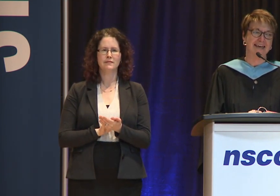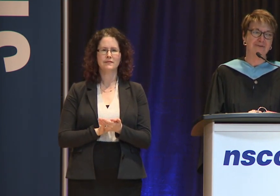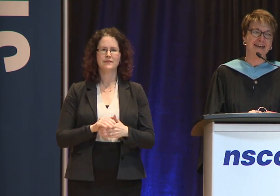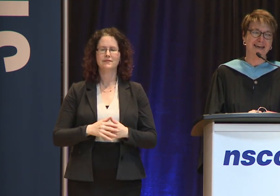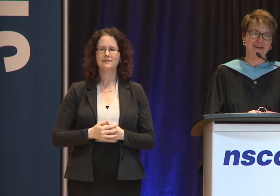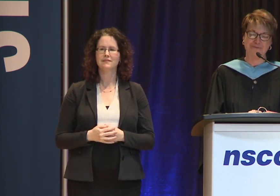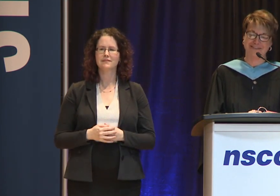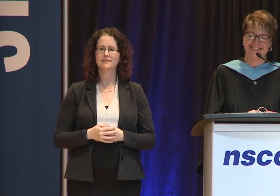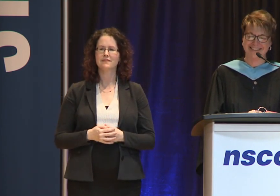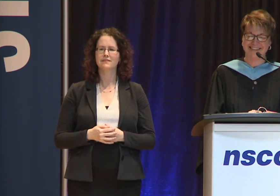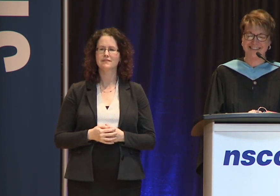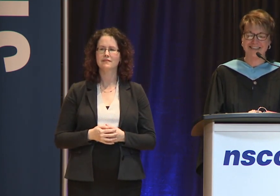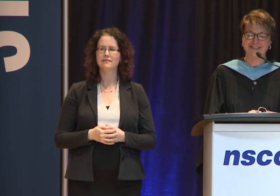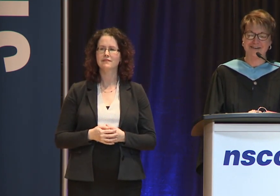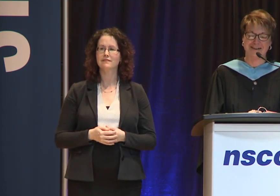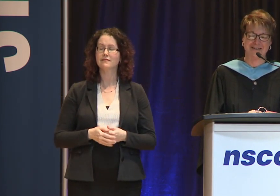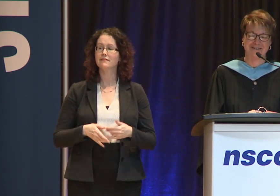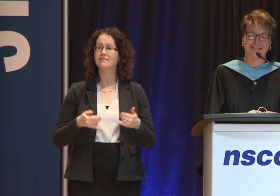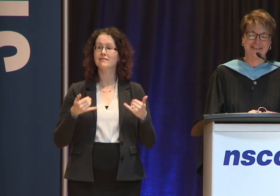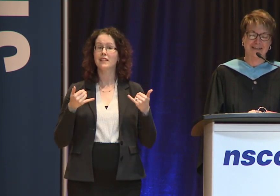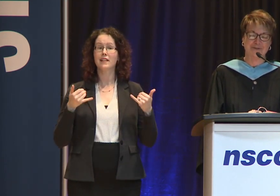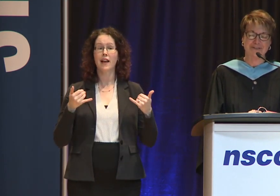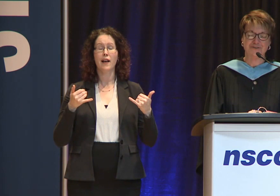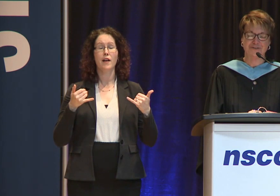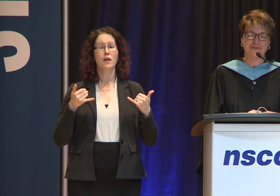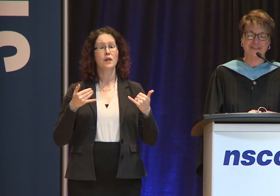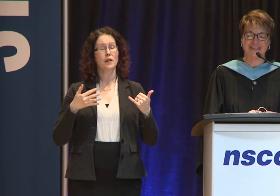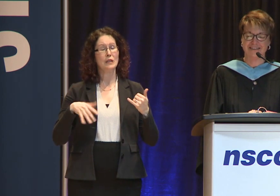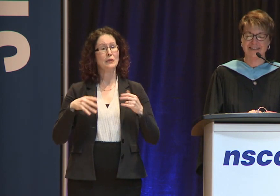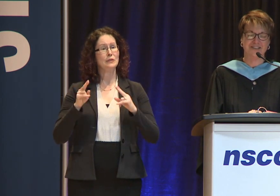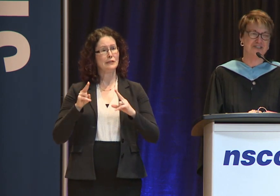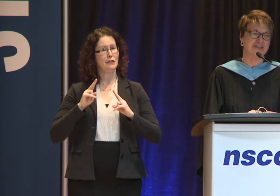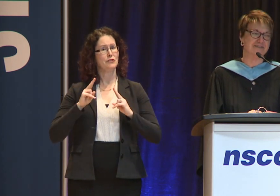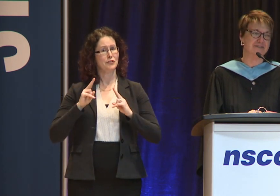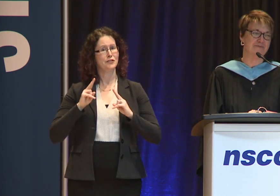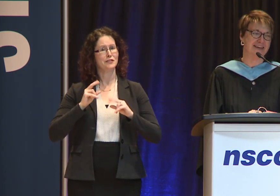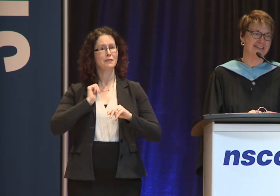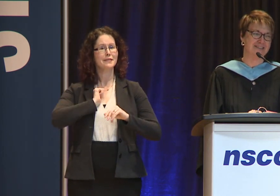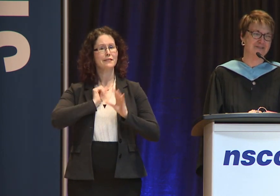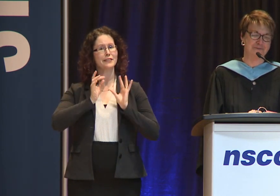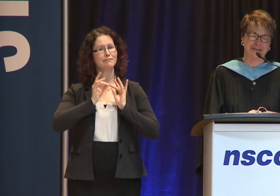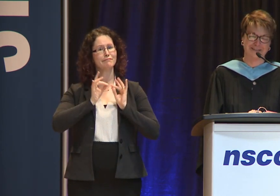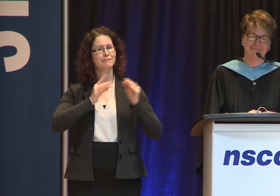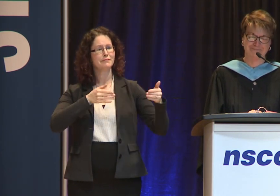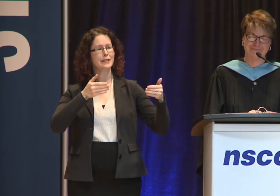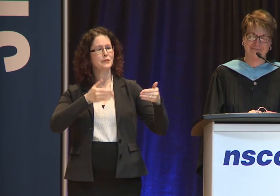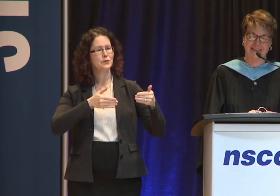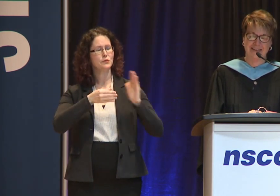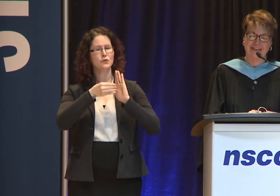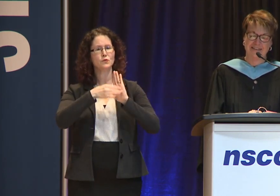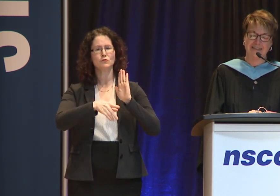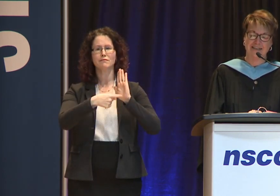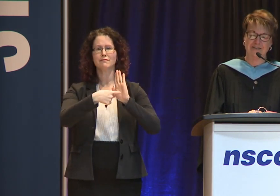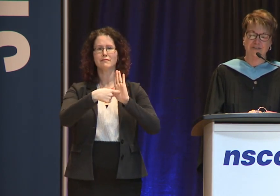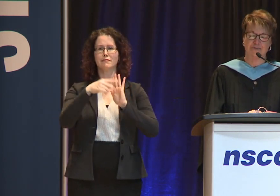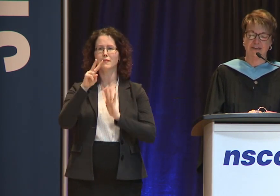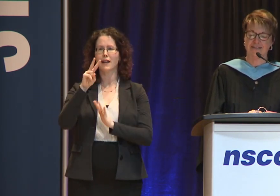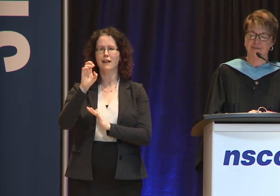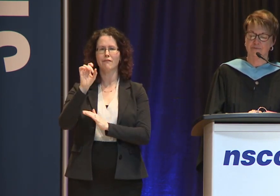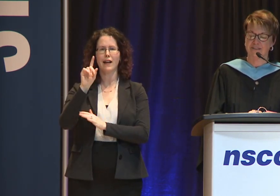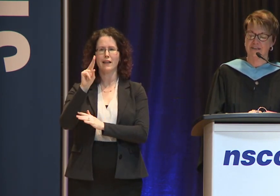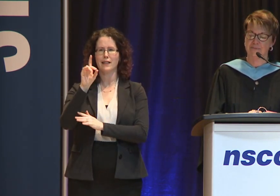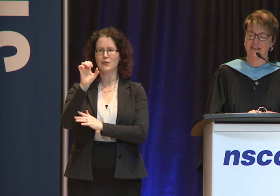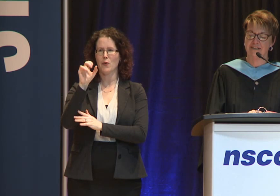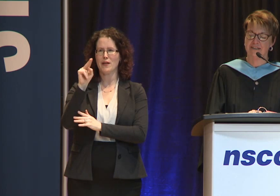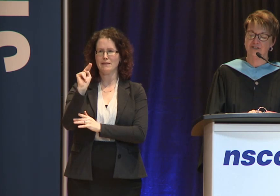I now have the distinct honor of introducing this year's valedictorian. Tyler